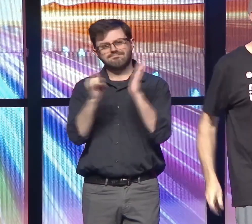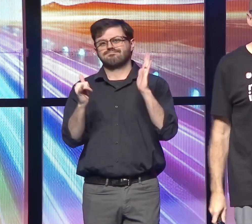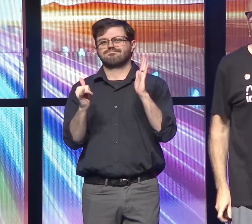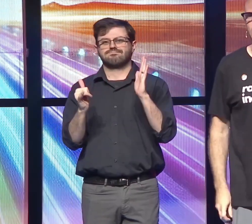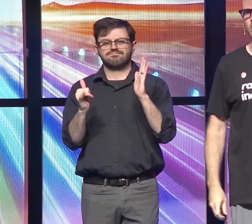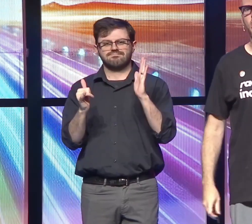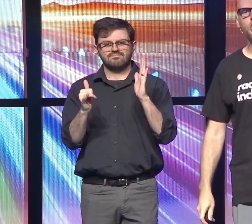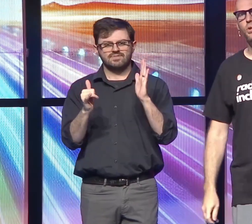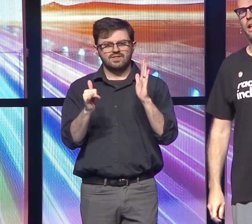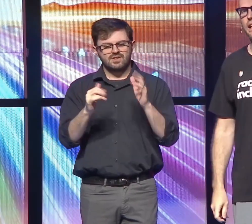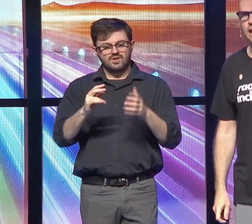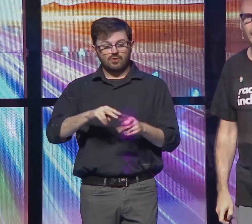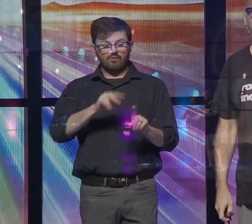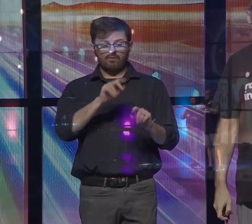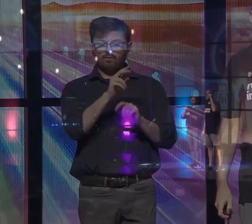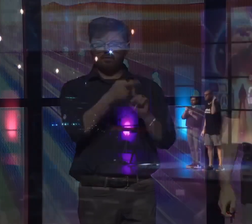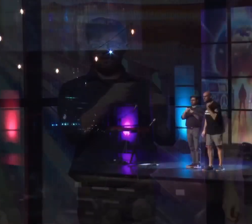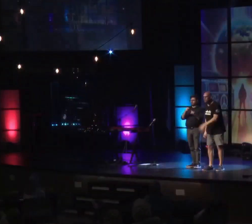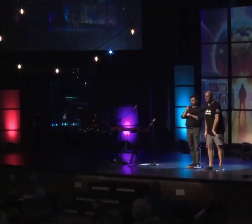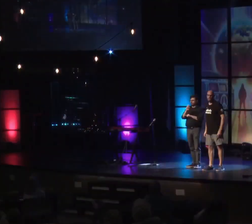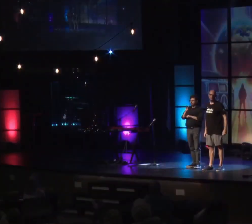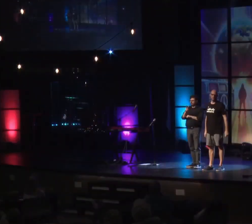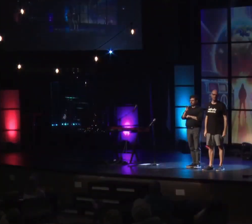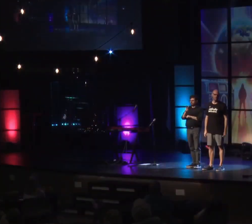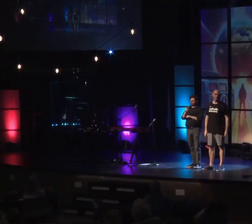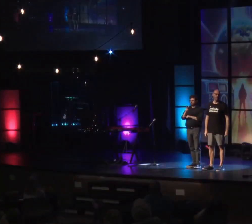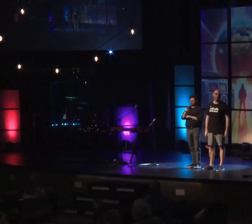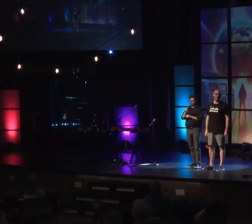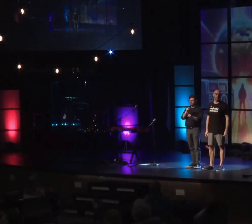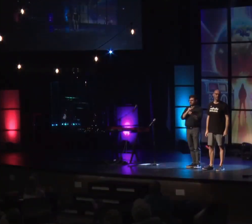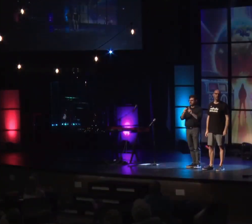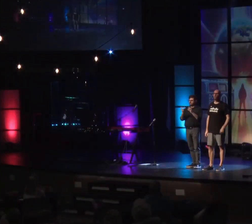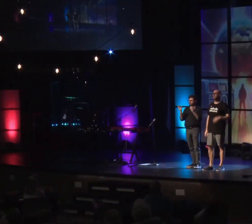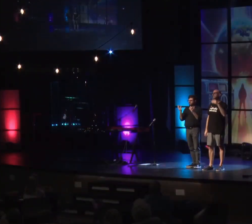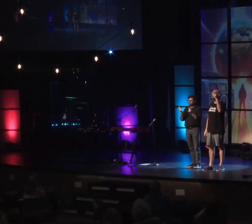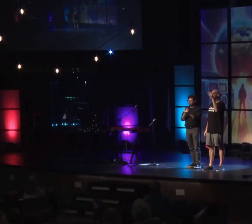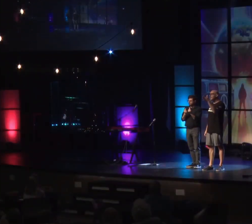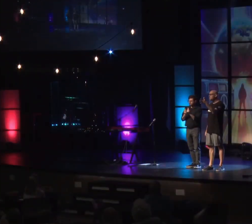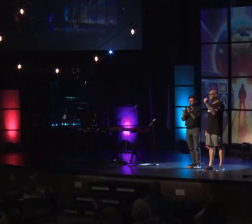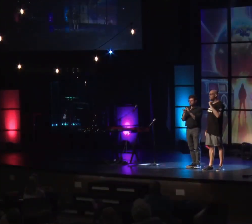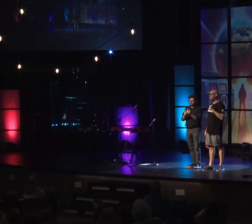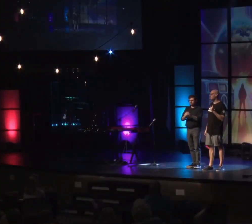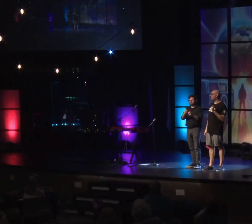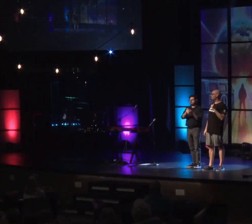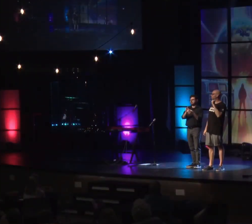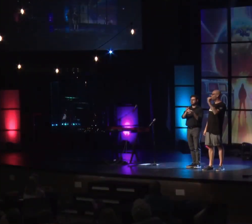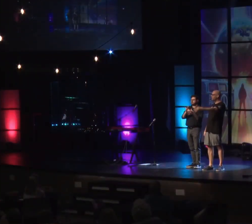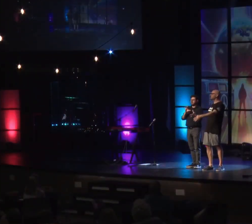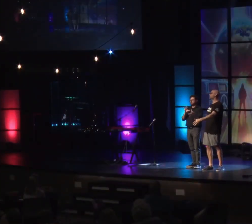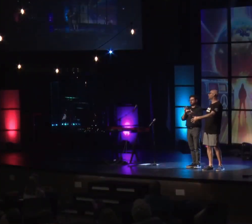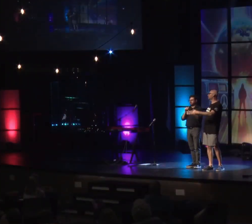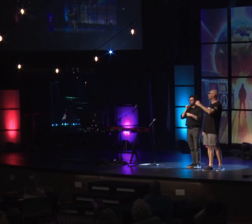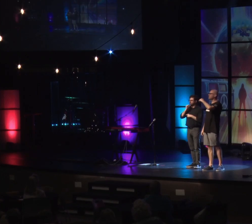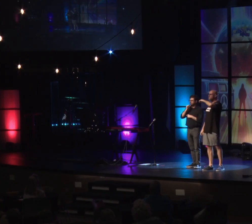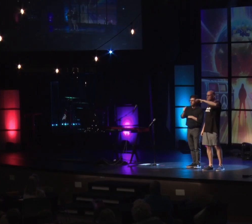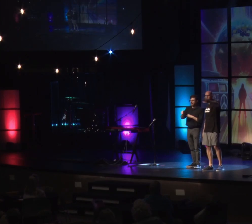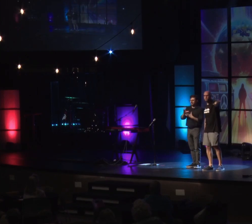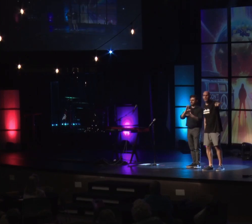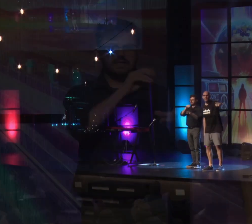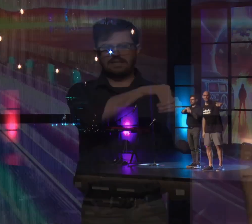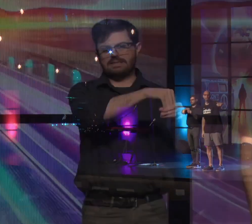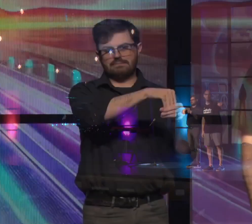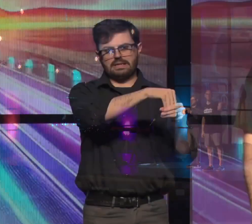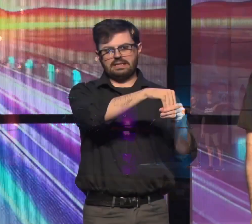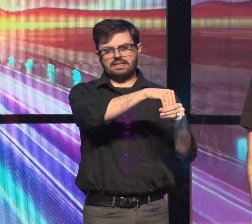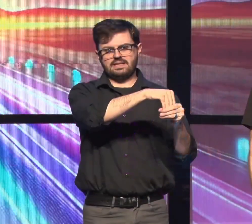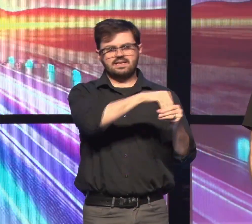strictly prohibited. Do not do it. You will be condemned if you do it. You will fall under judgment. You're just as